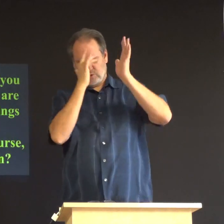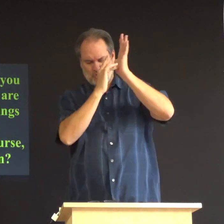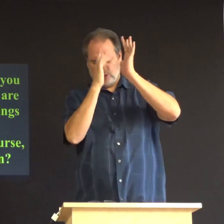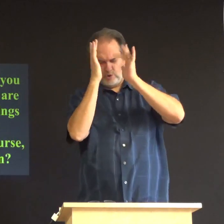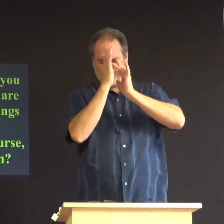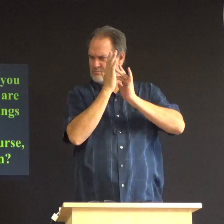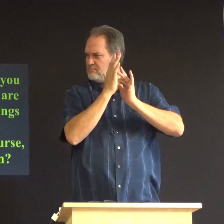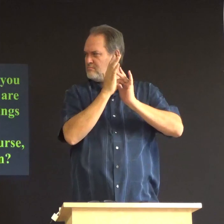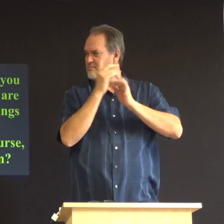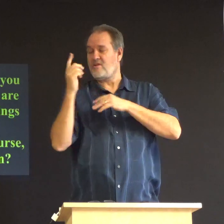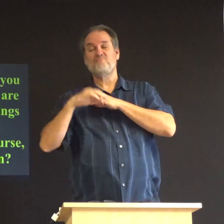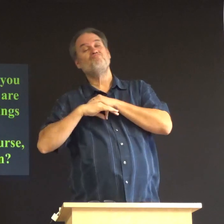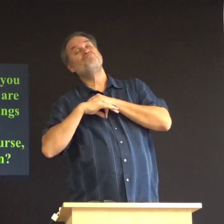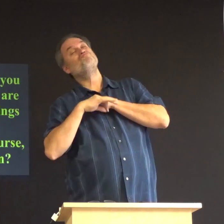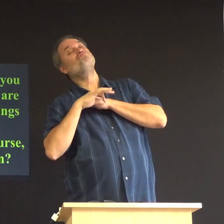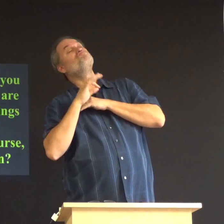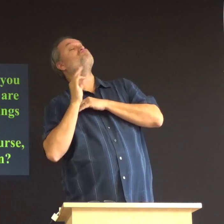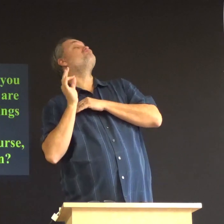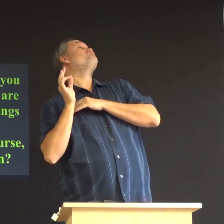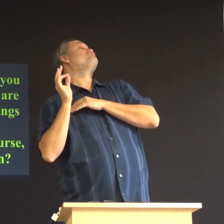on fire and you want to come.